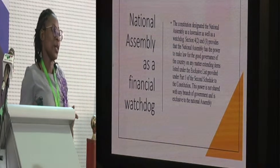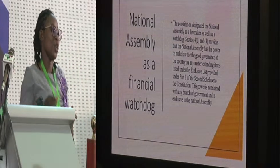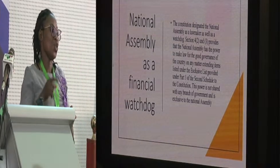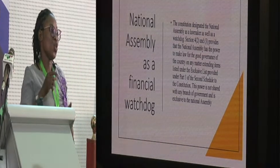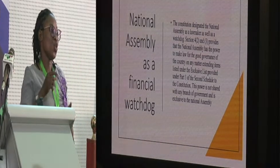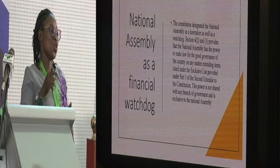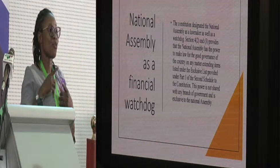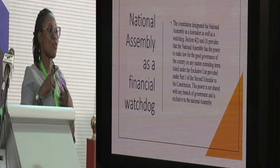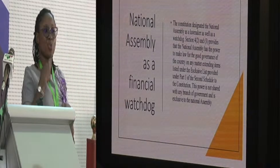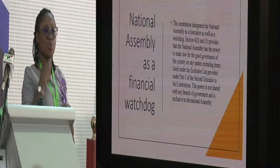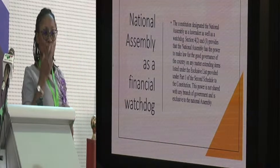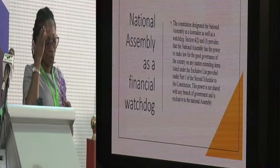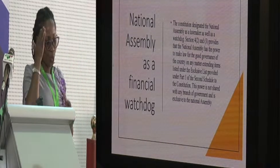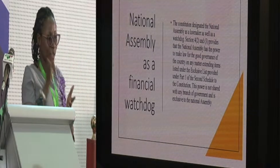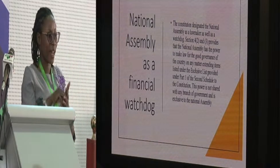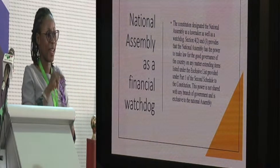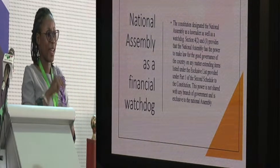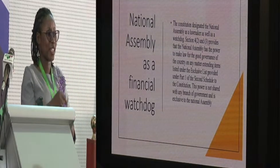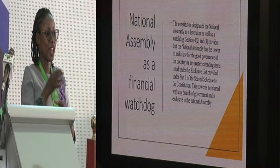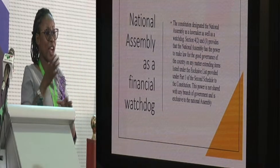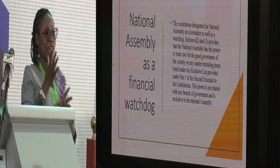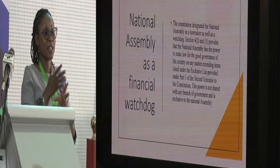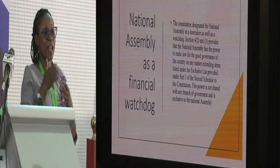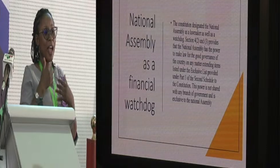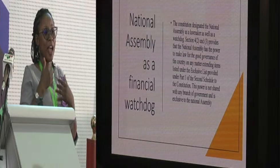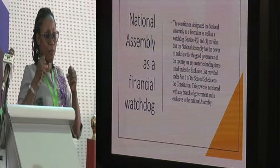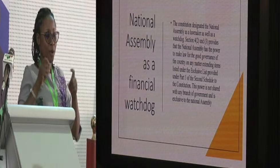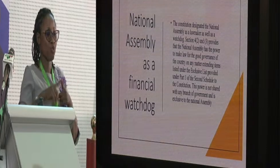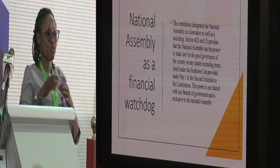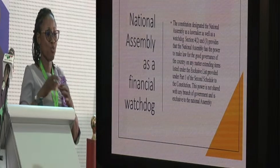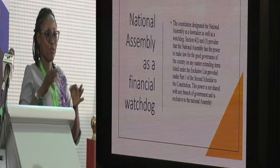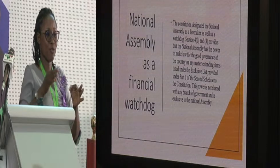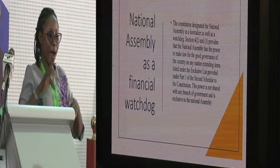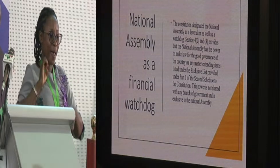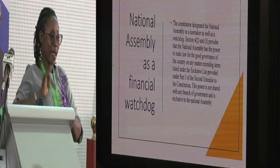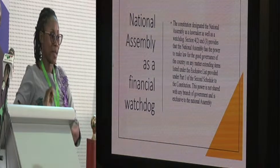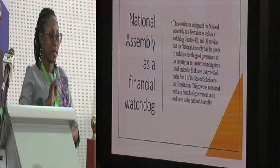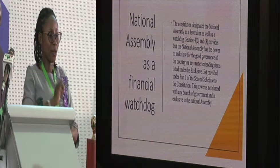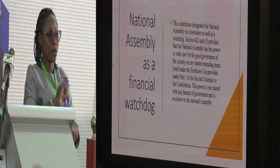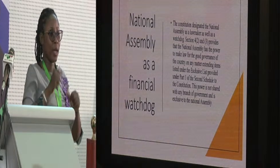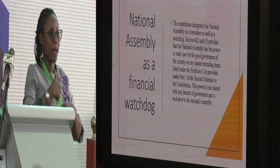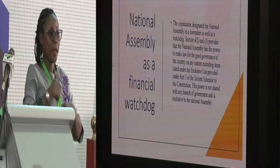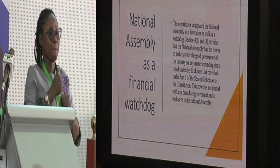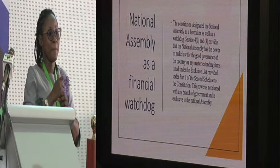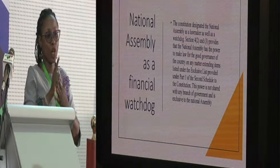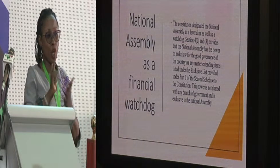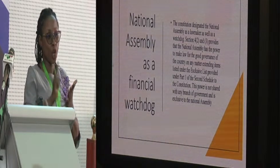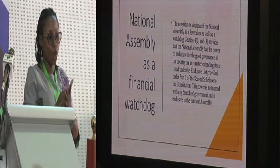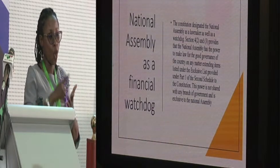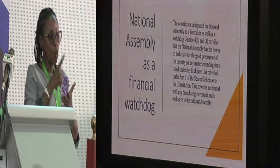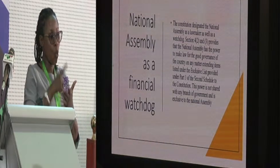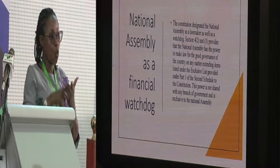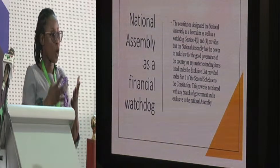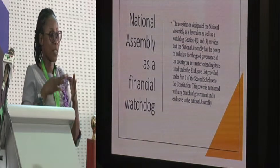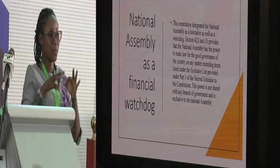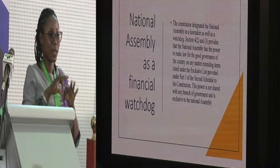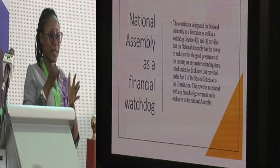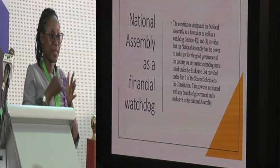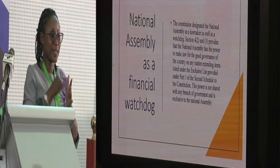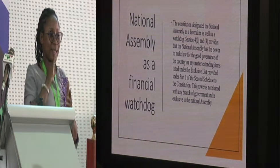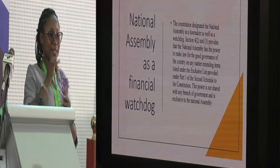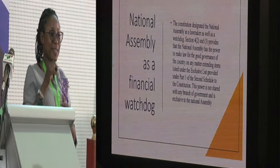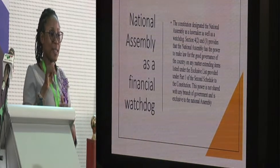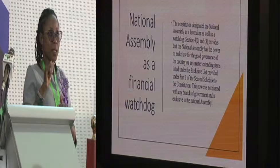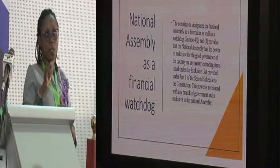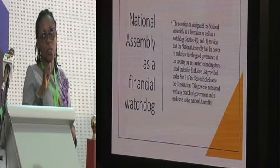to define how the executive can make laws, and once it defines it, it stays. Again,